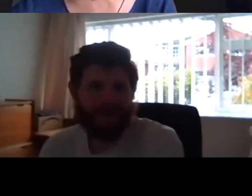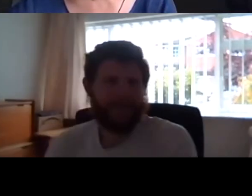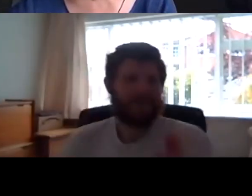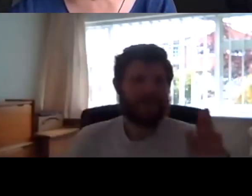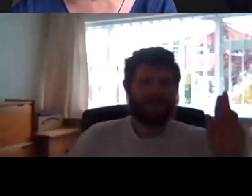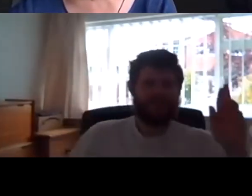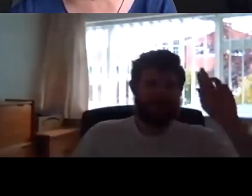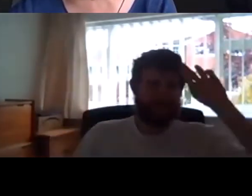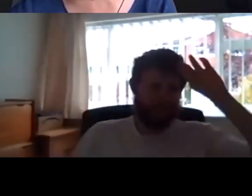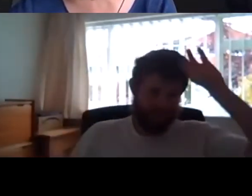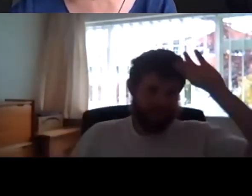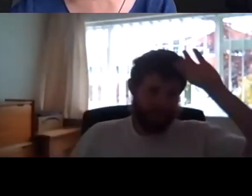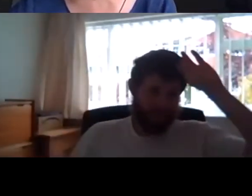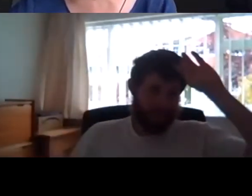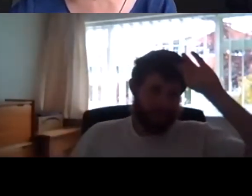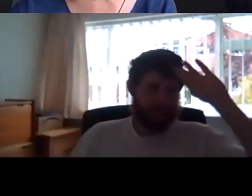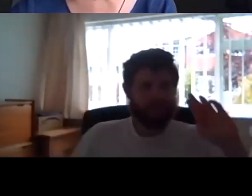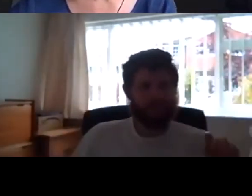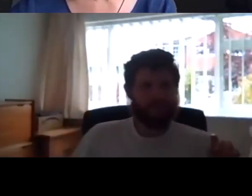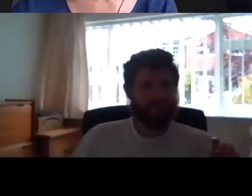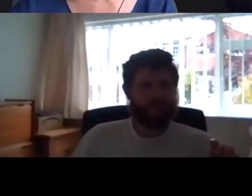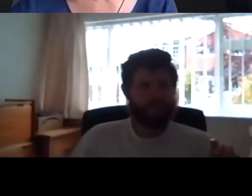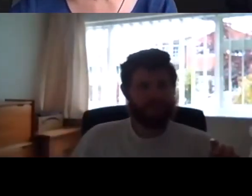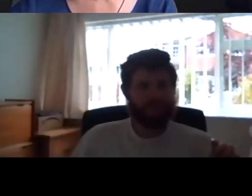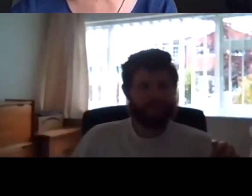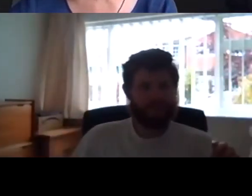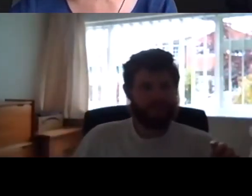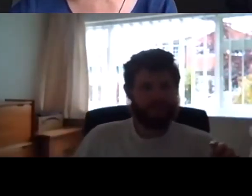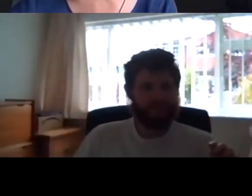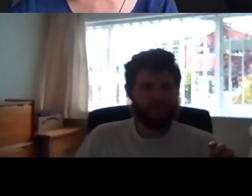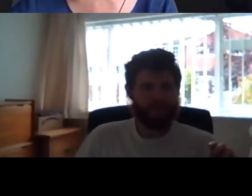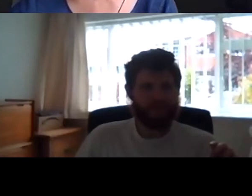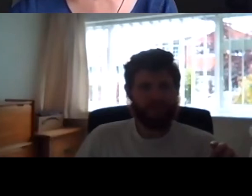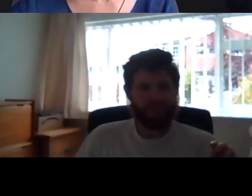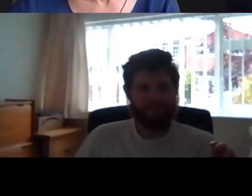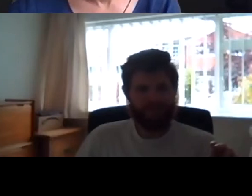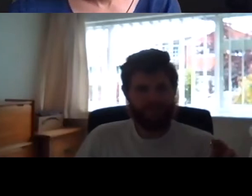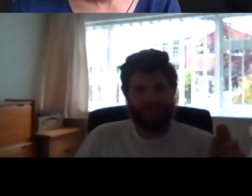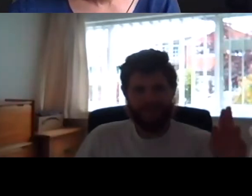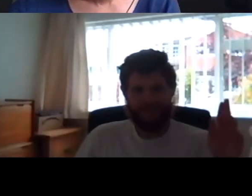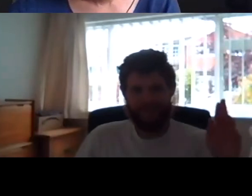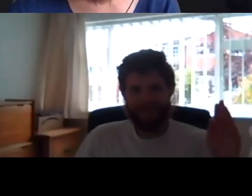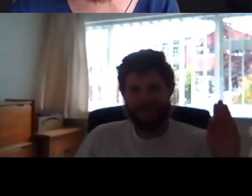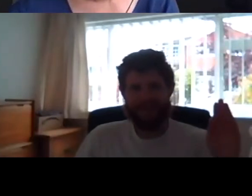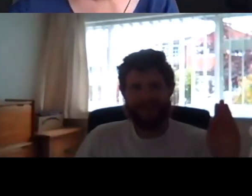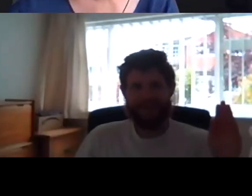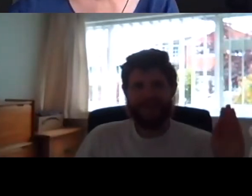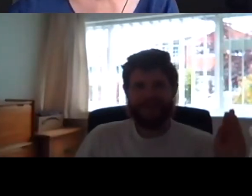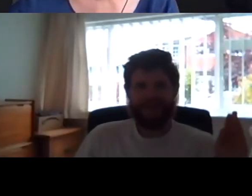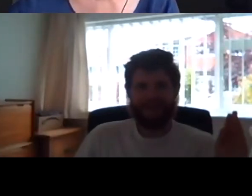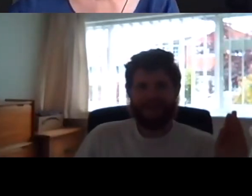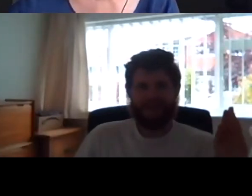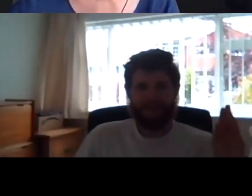I did it when I was like 9 years old, so I feel like I'm not going to remember any of it. Oh,